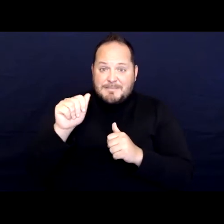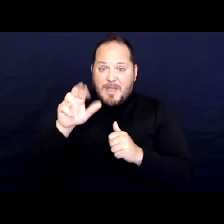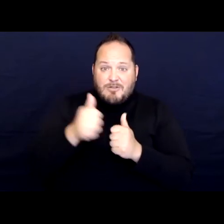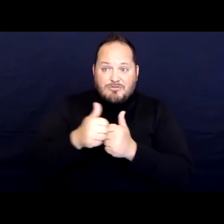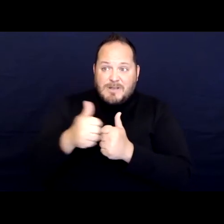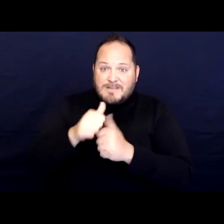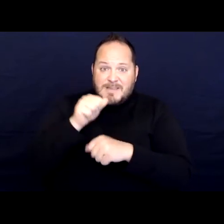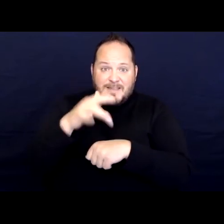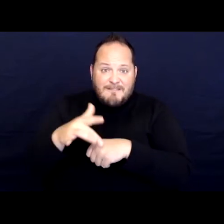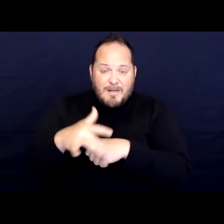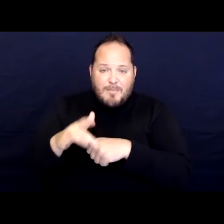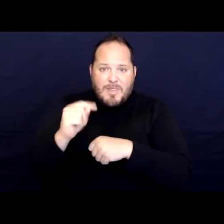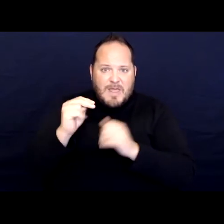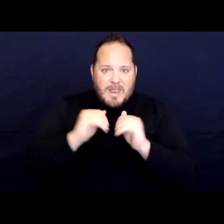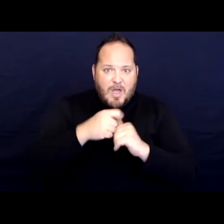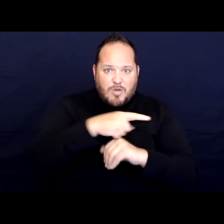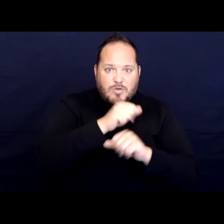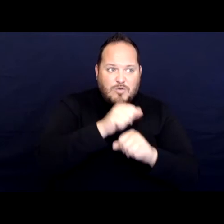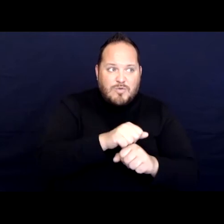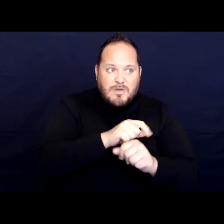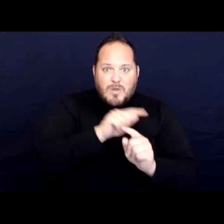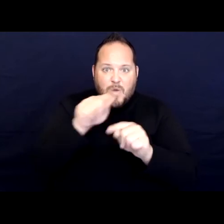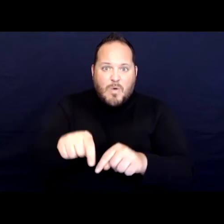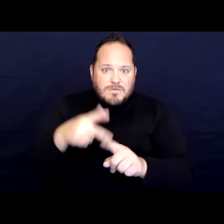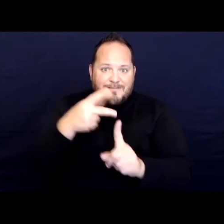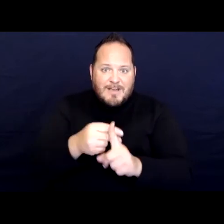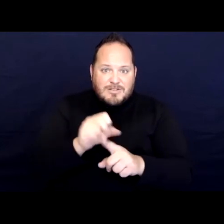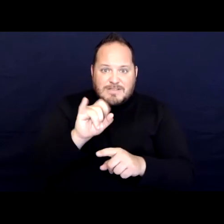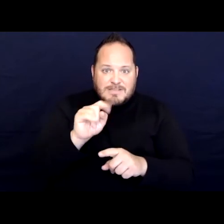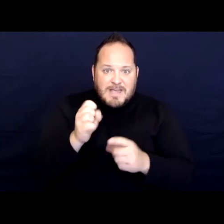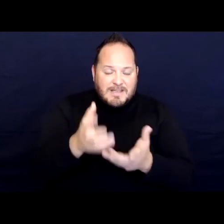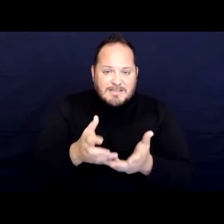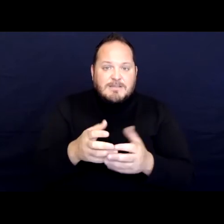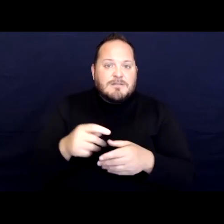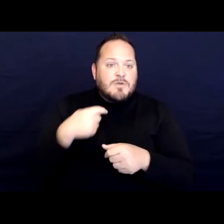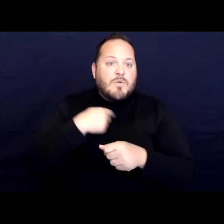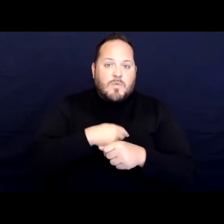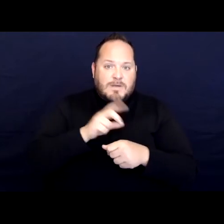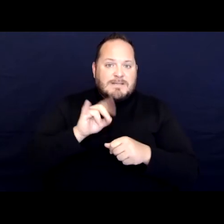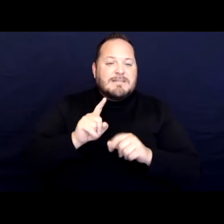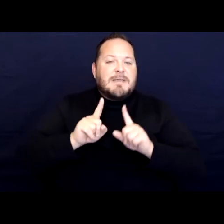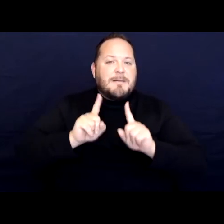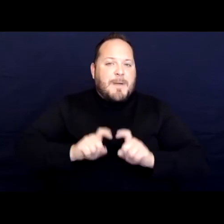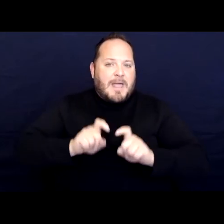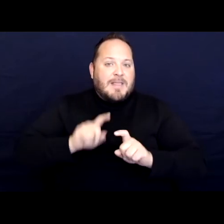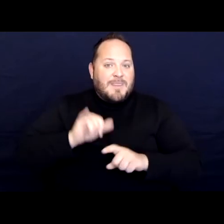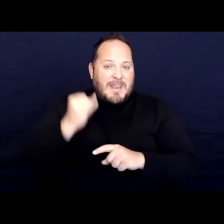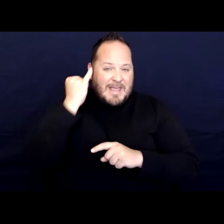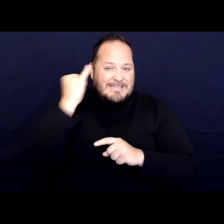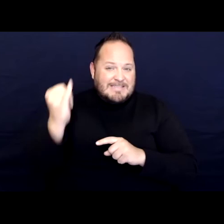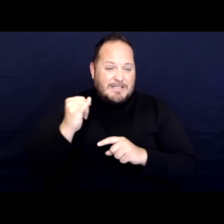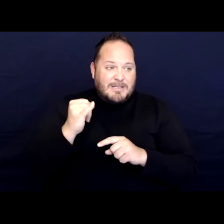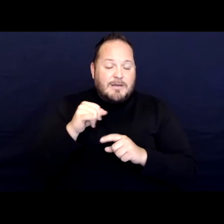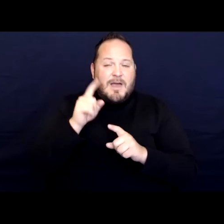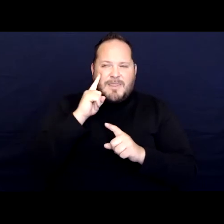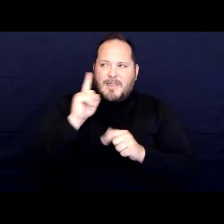and they drop you off and then you don't have a ride. We piloted the idea very early. I think at Dodger Stadium